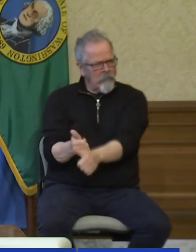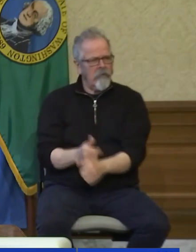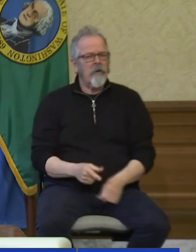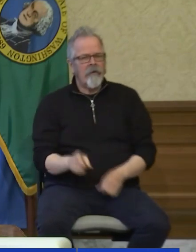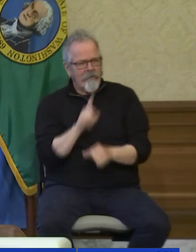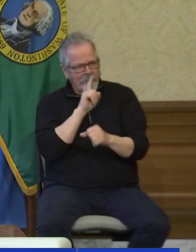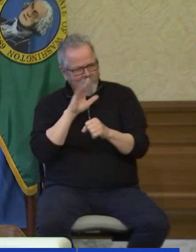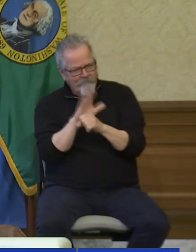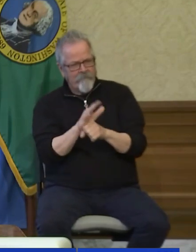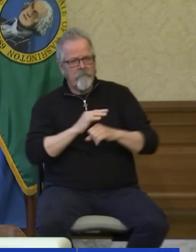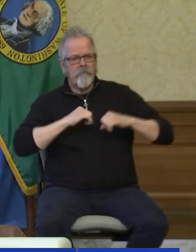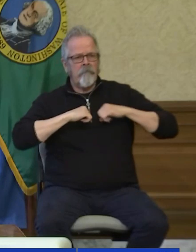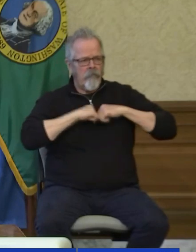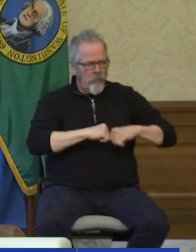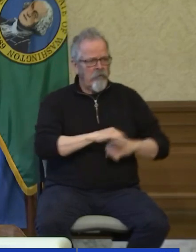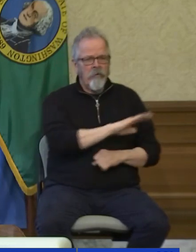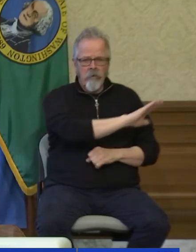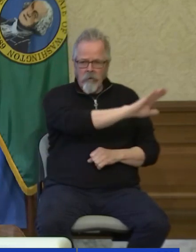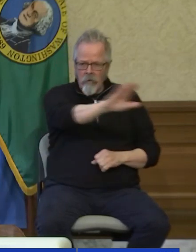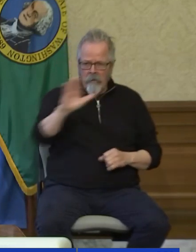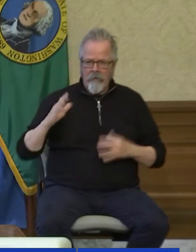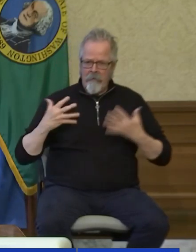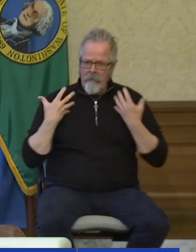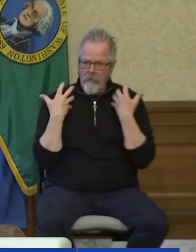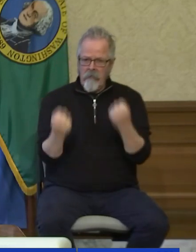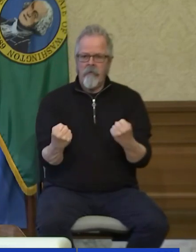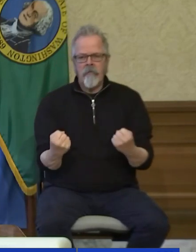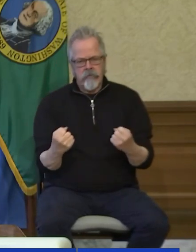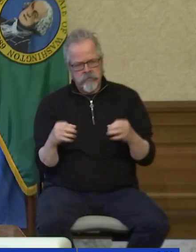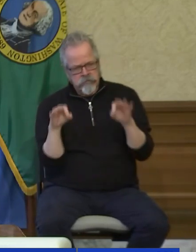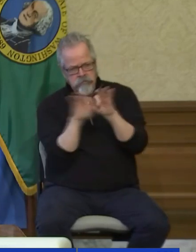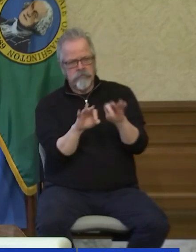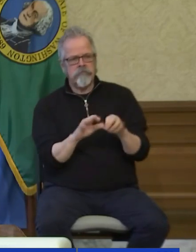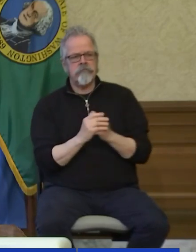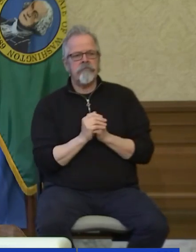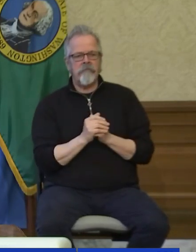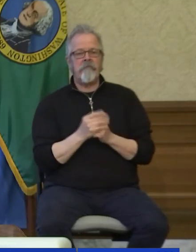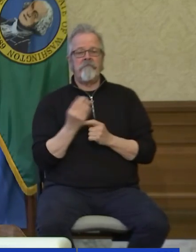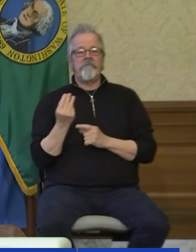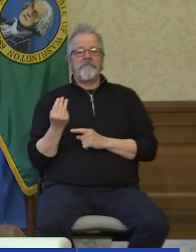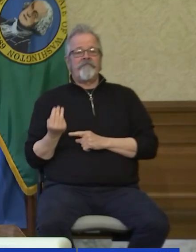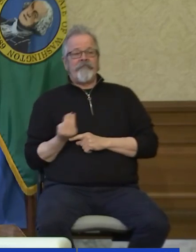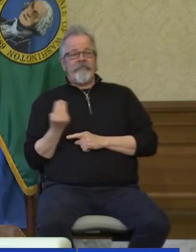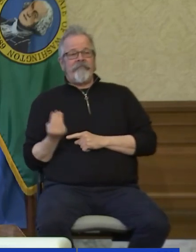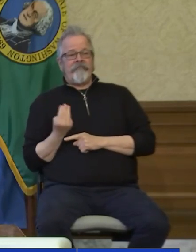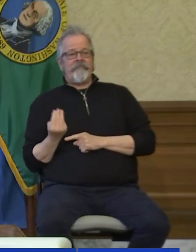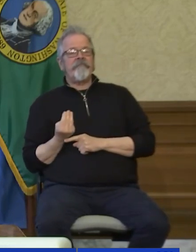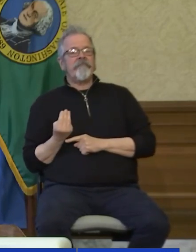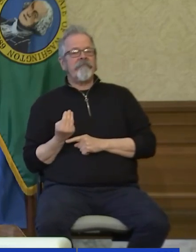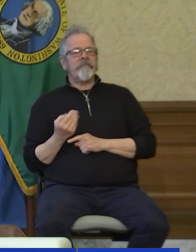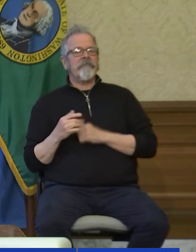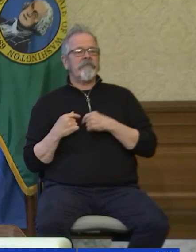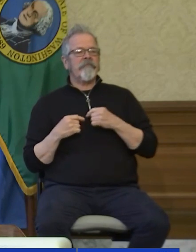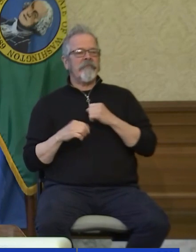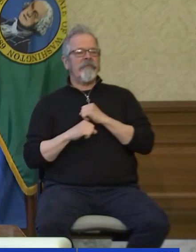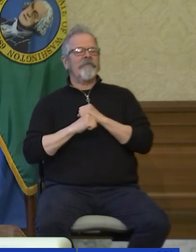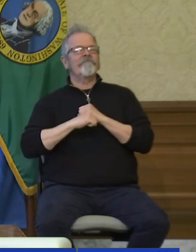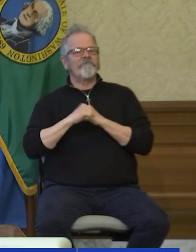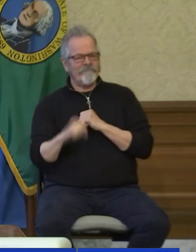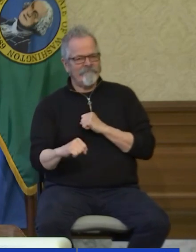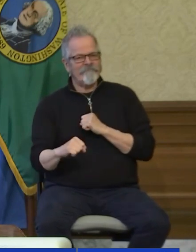new extension of our Stay Home, Stay Healthy order, and this will allow us to take some